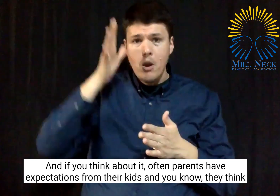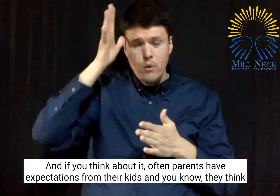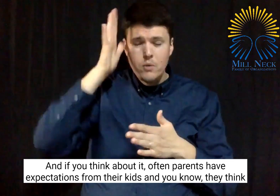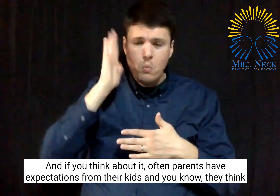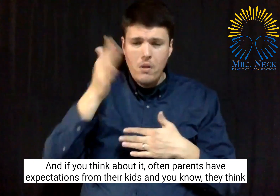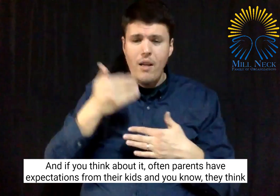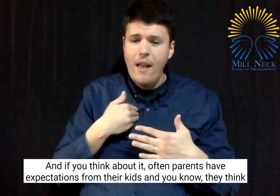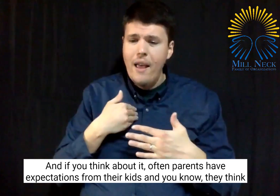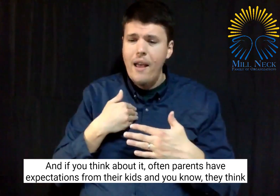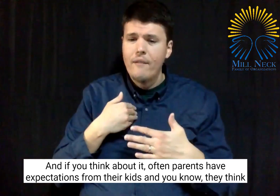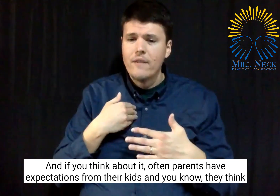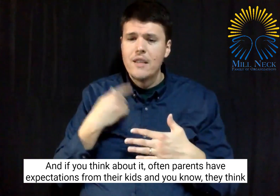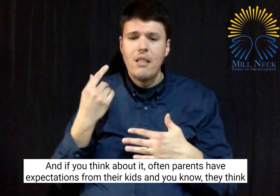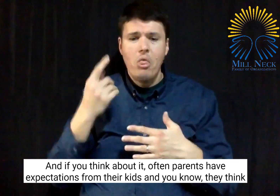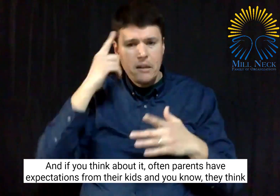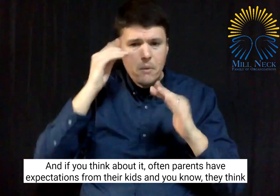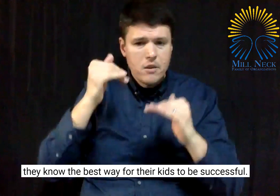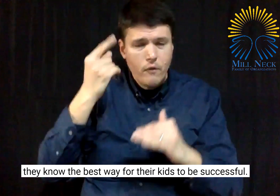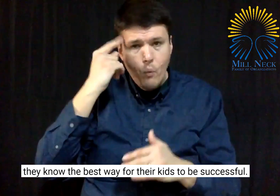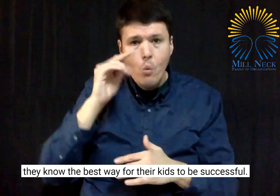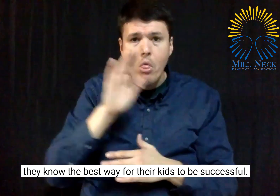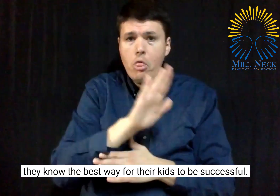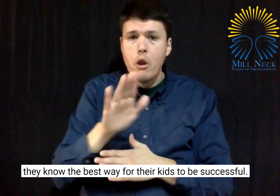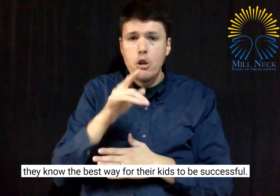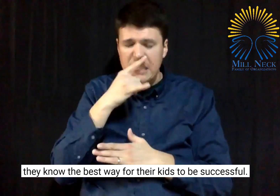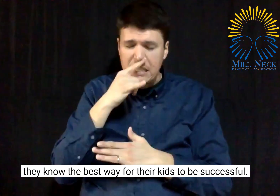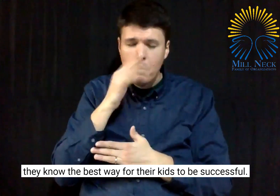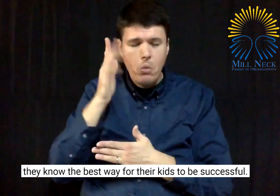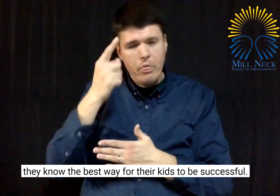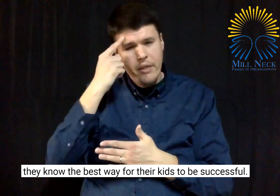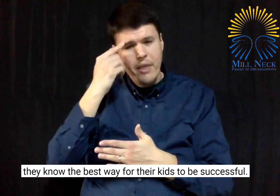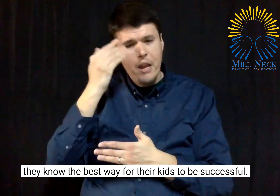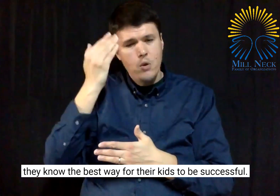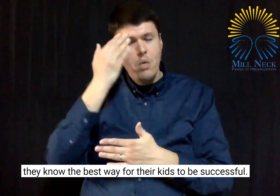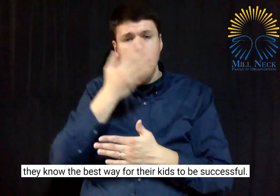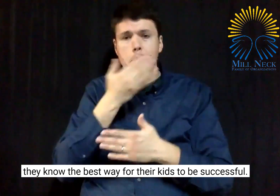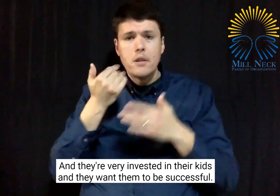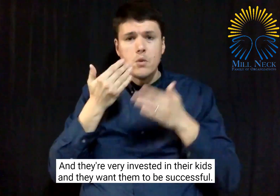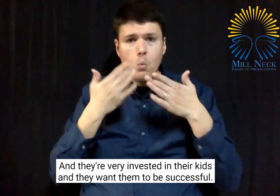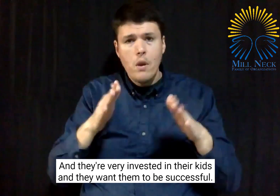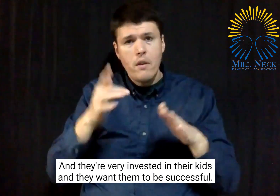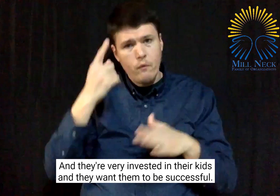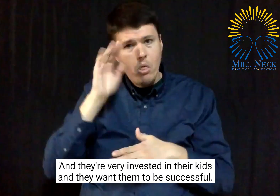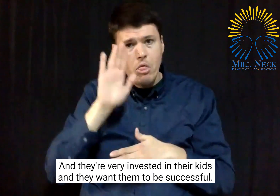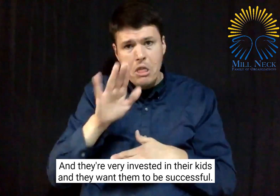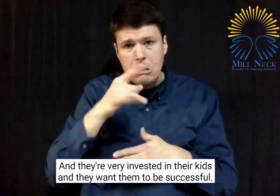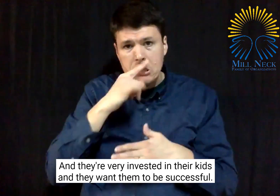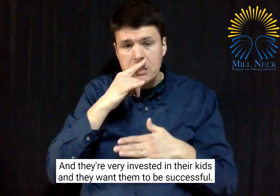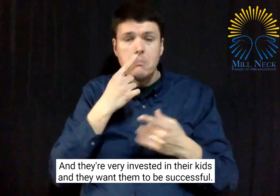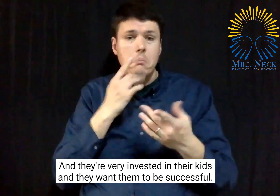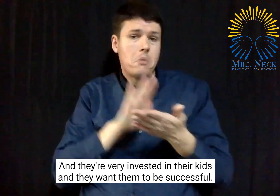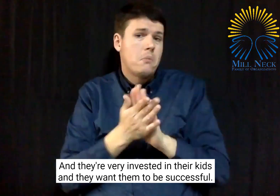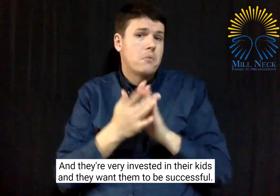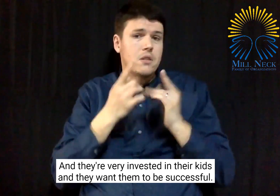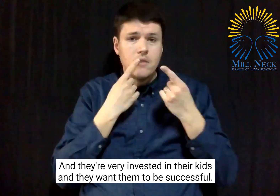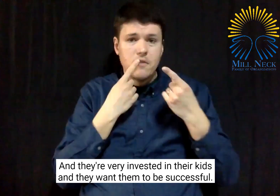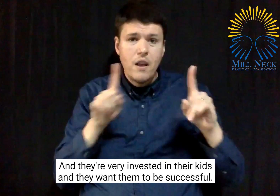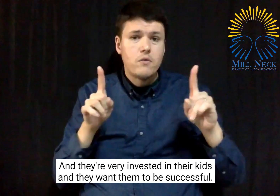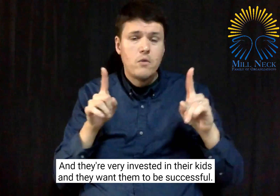and they have, they think they know the best way for their kids to be successful, and they're very invested in their kids and they want them to be